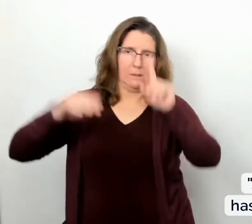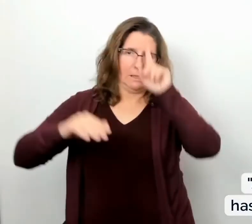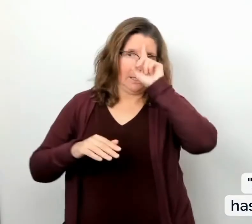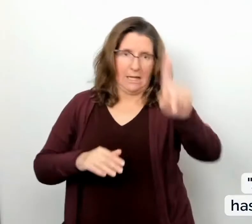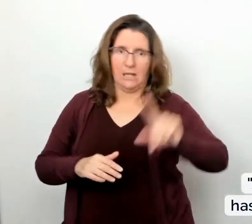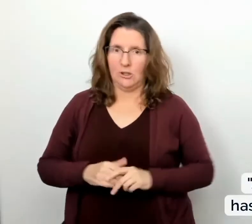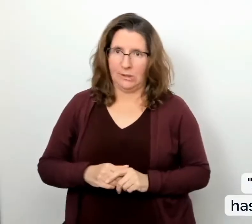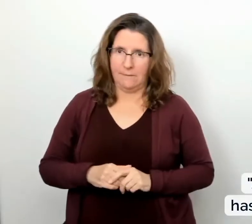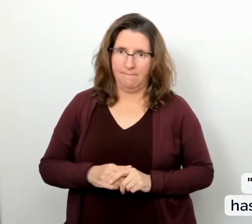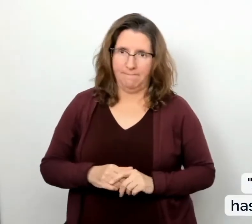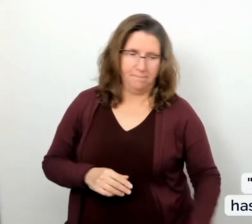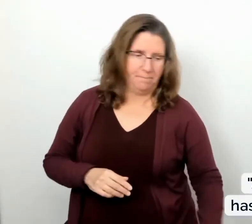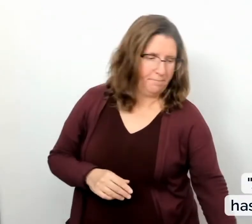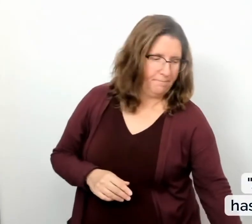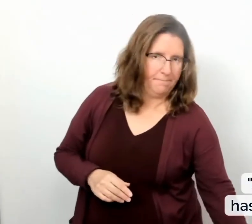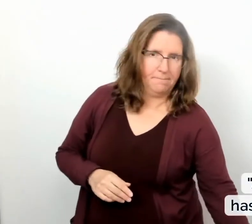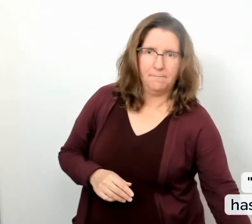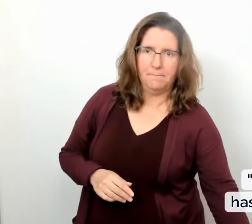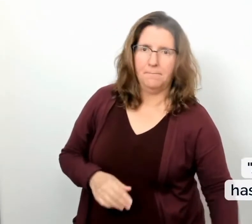also have lower intelligence.